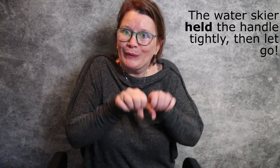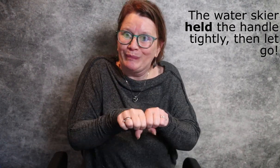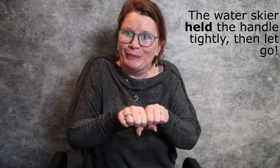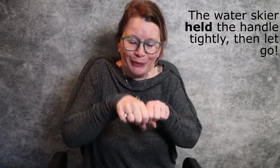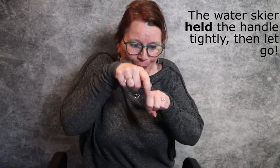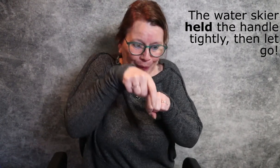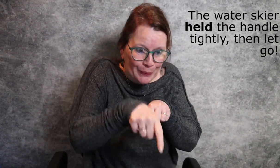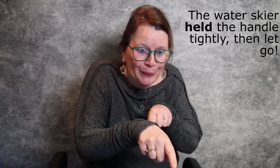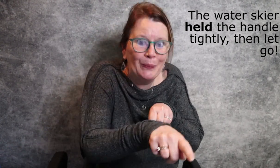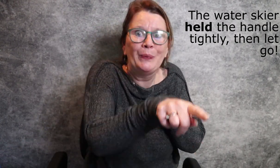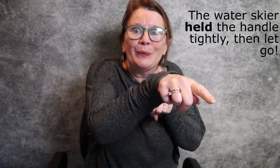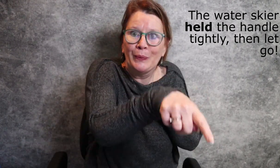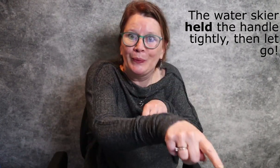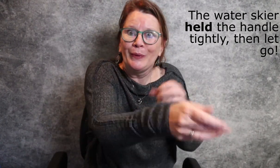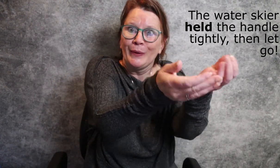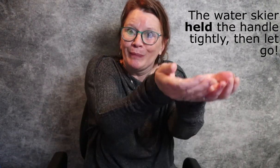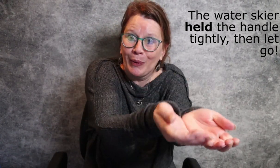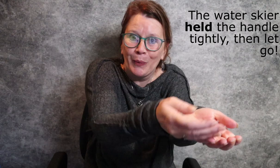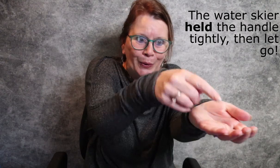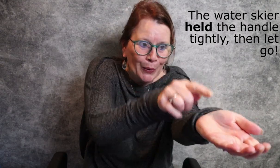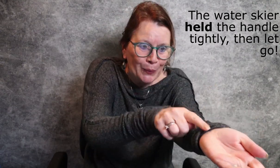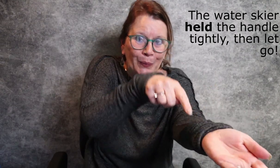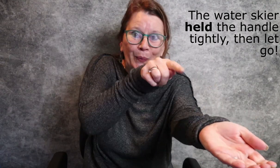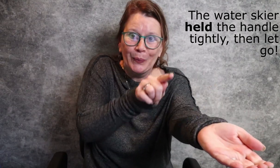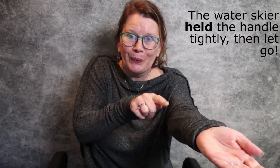bar that's attached to the rope that's attached to the boat.